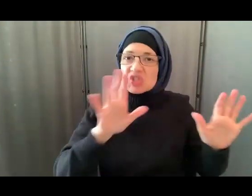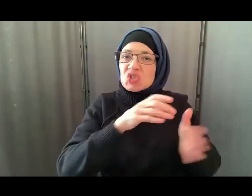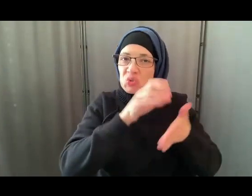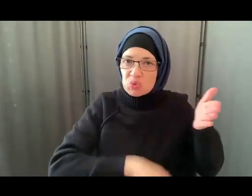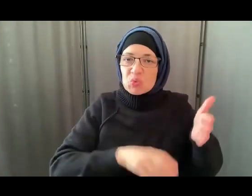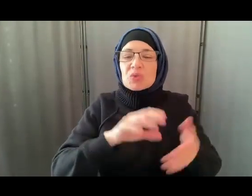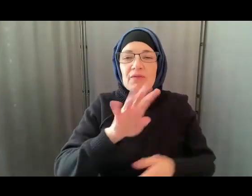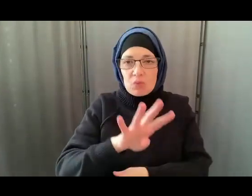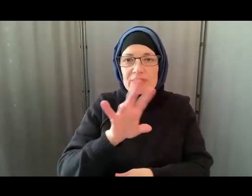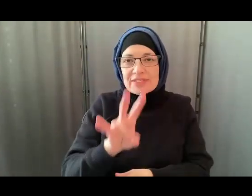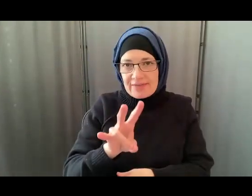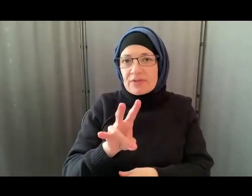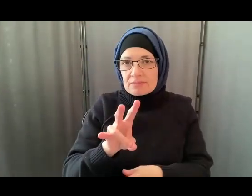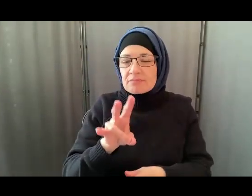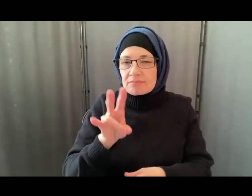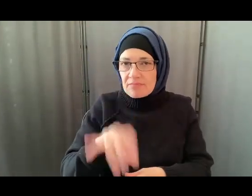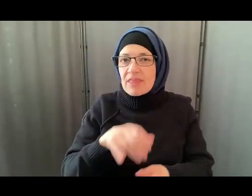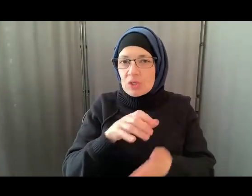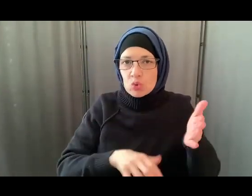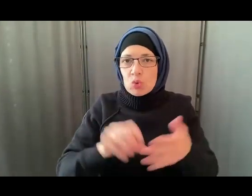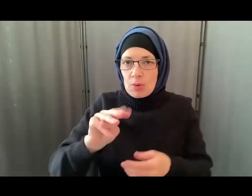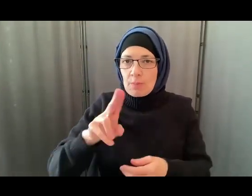named Surah Muhammad.